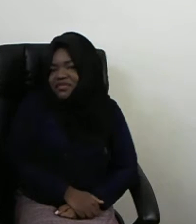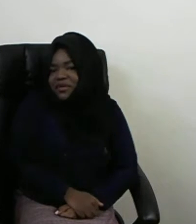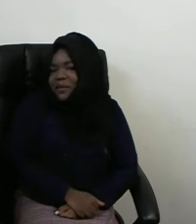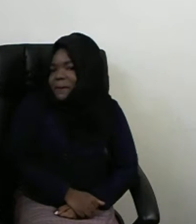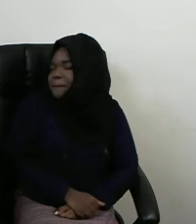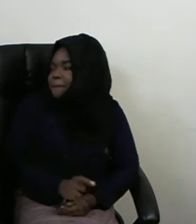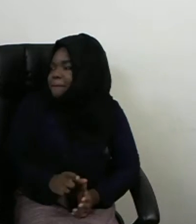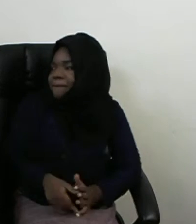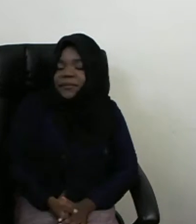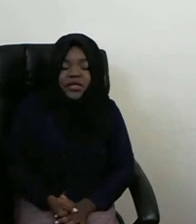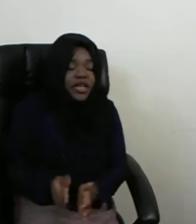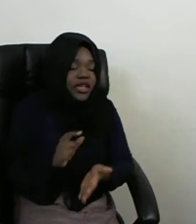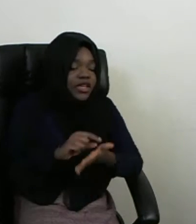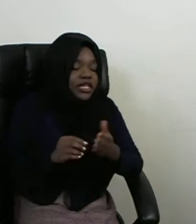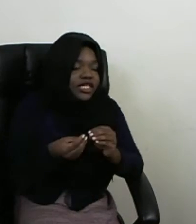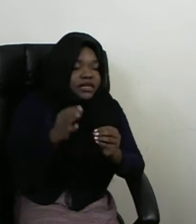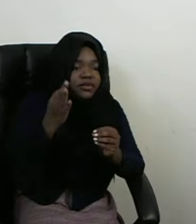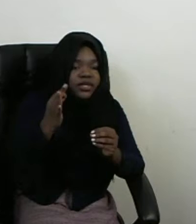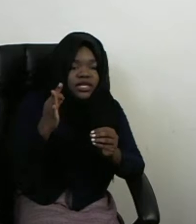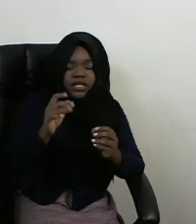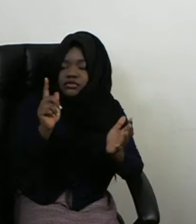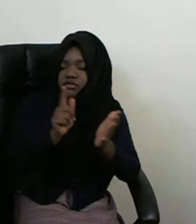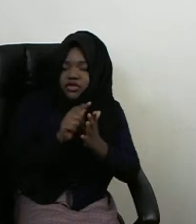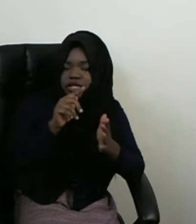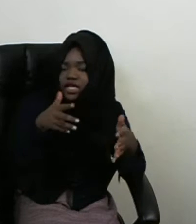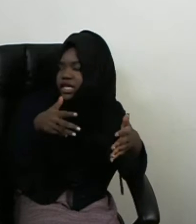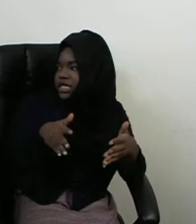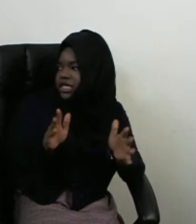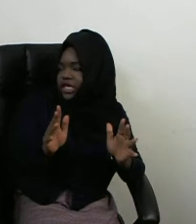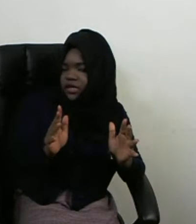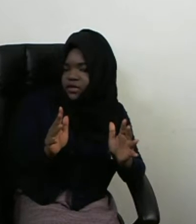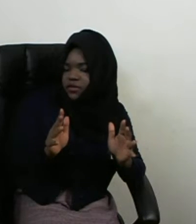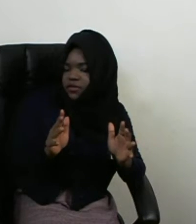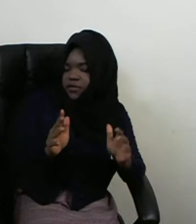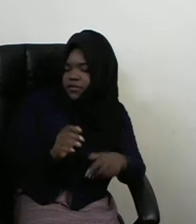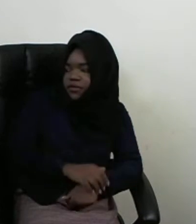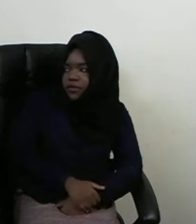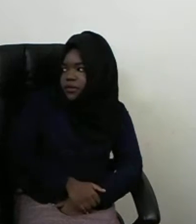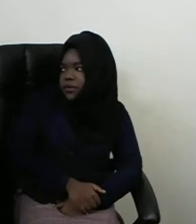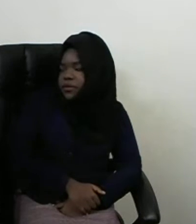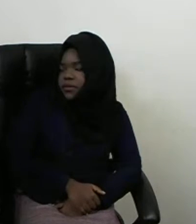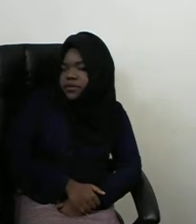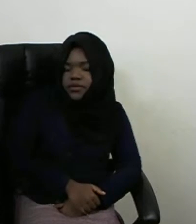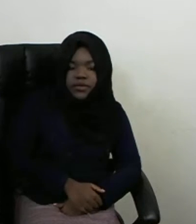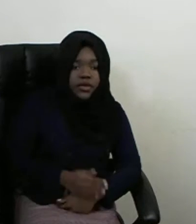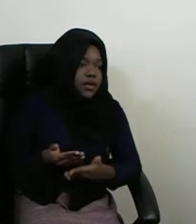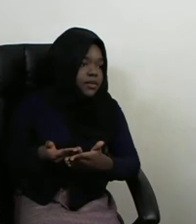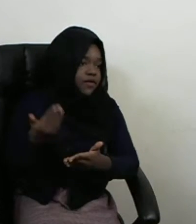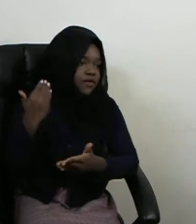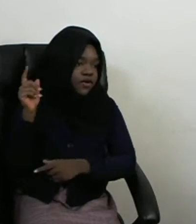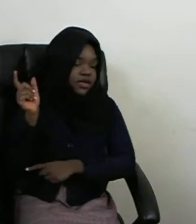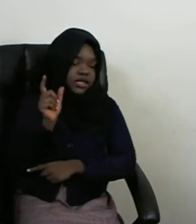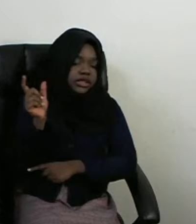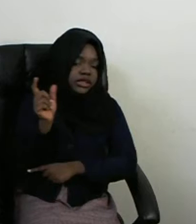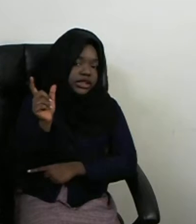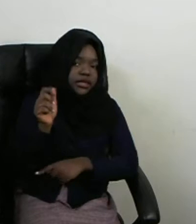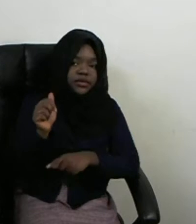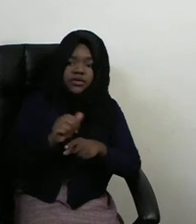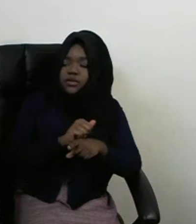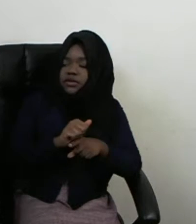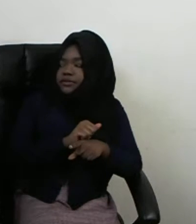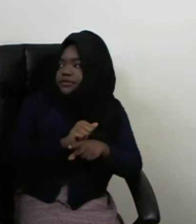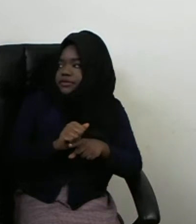Ayah number 19 prohibited the pre-Islamic era